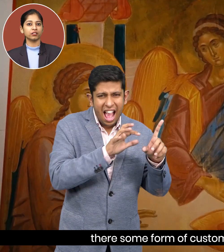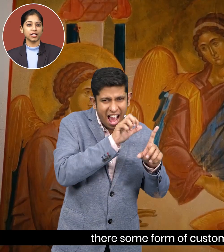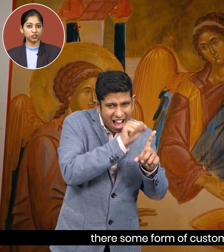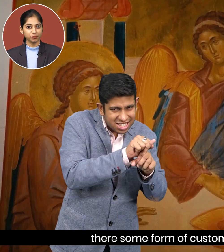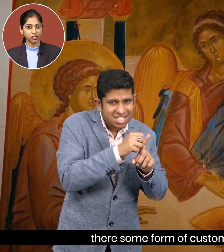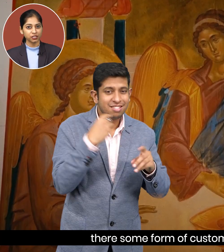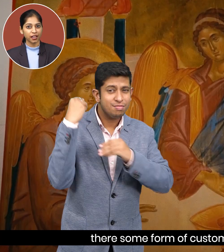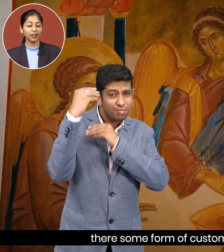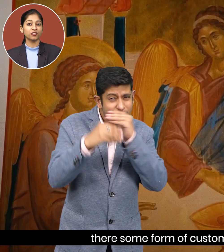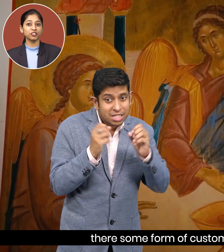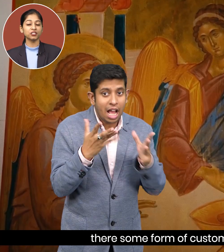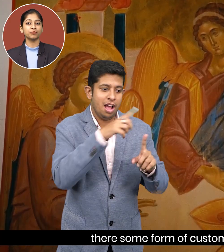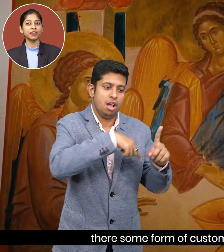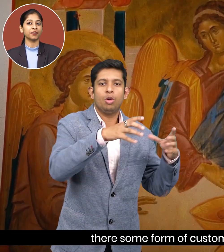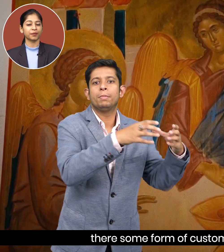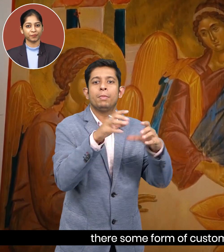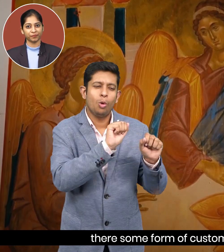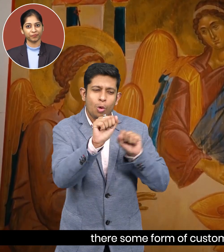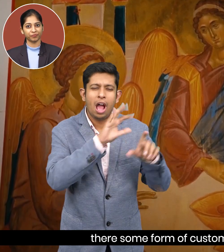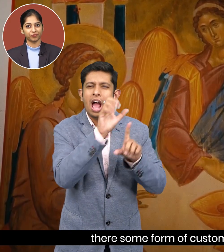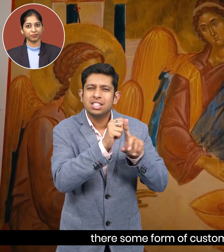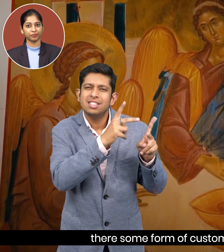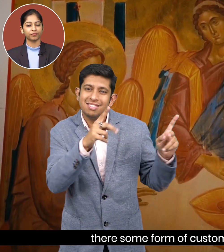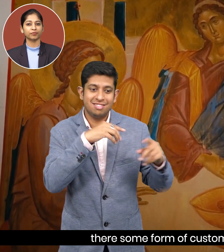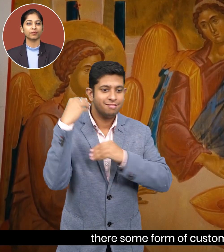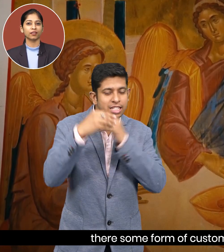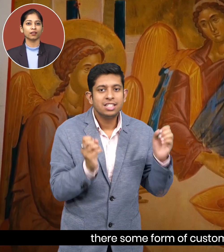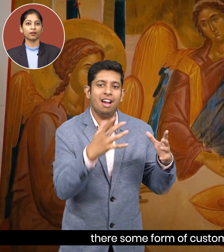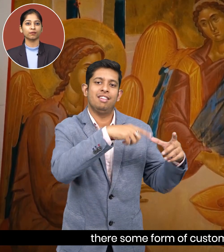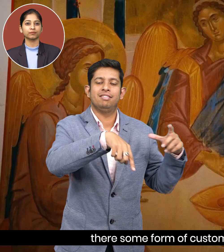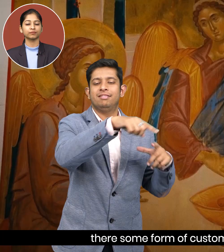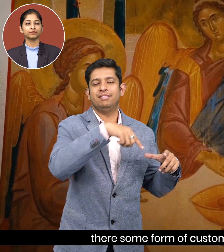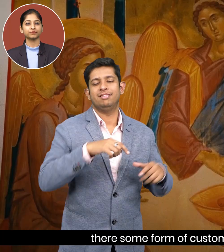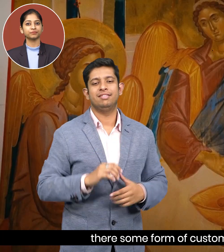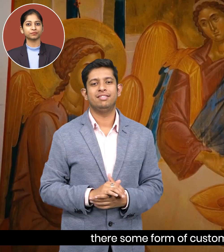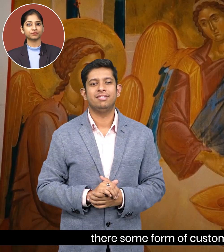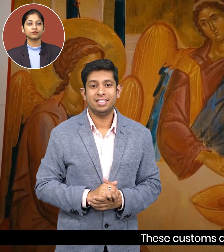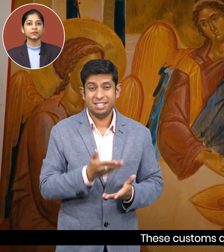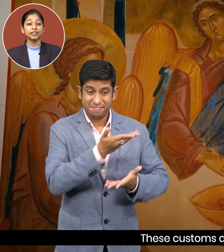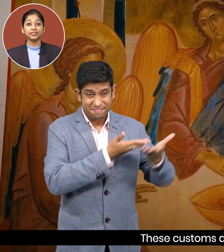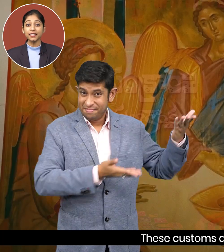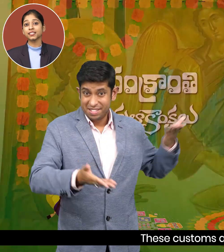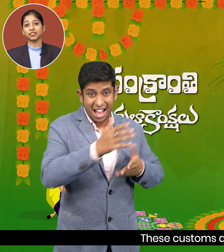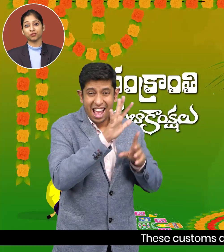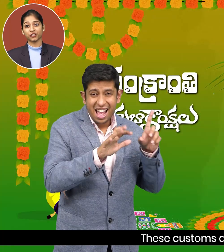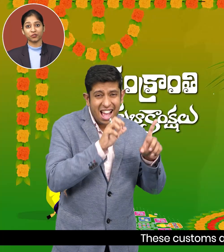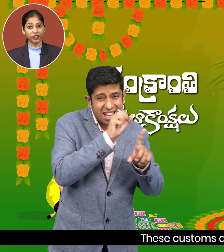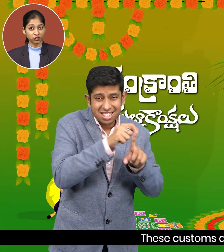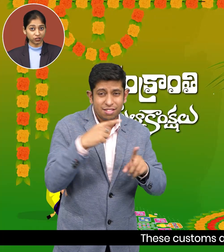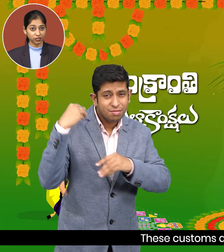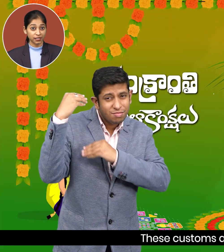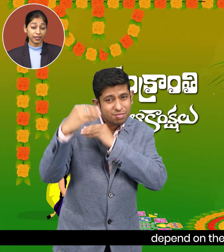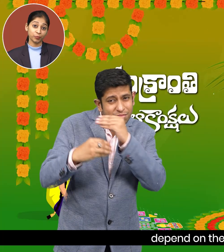of customs and traditions begin. These customs